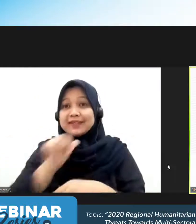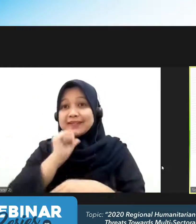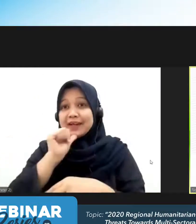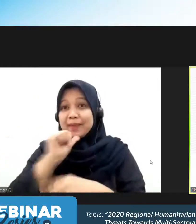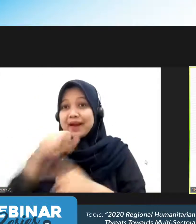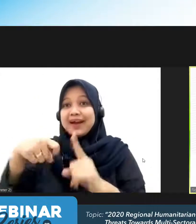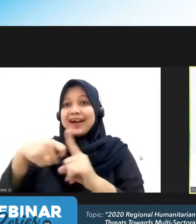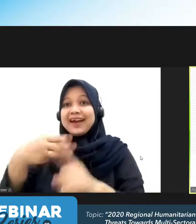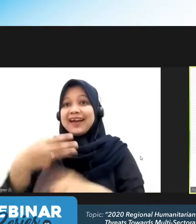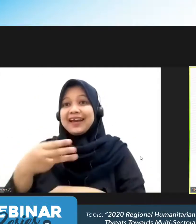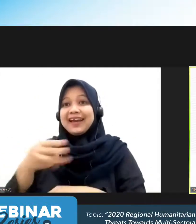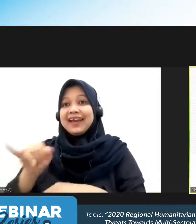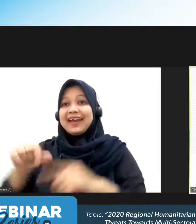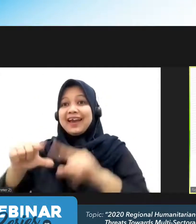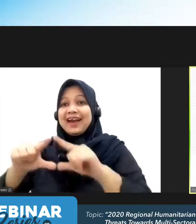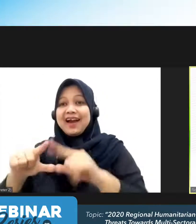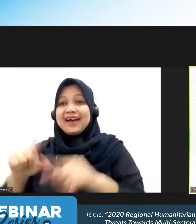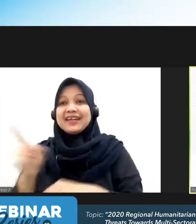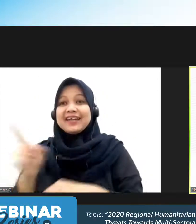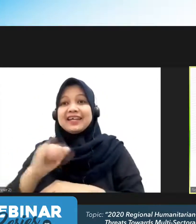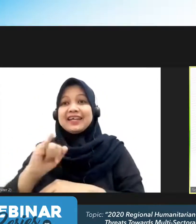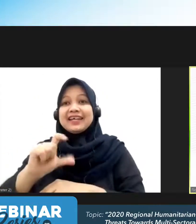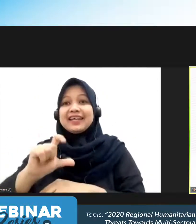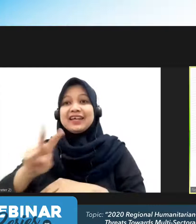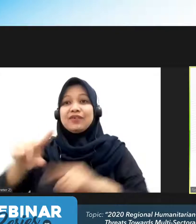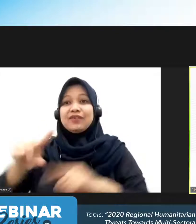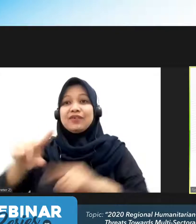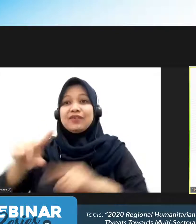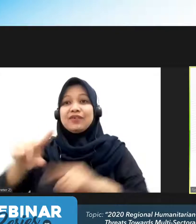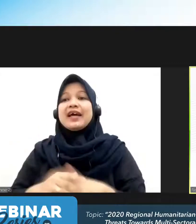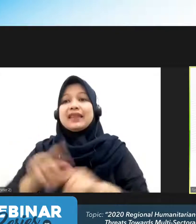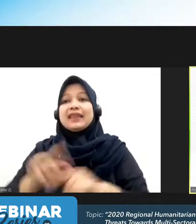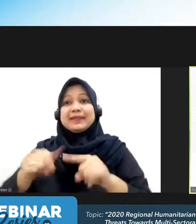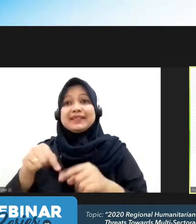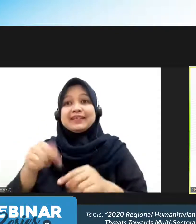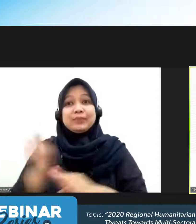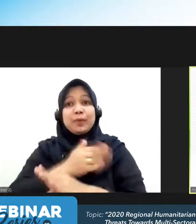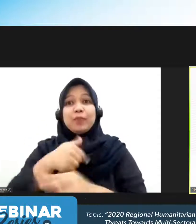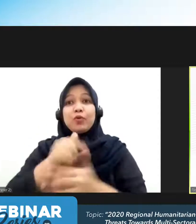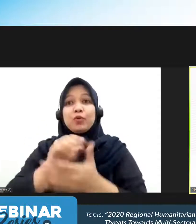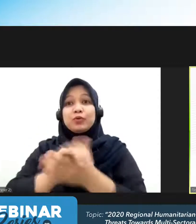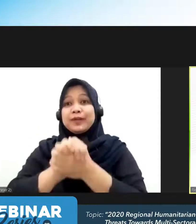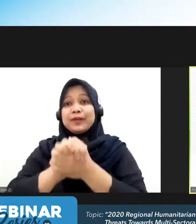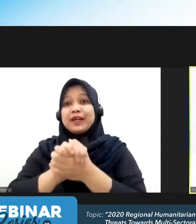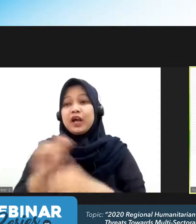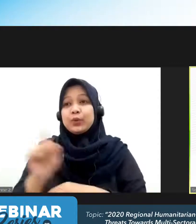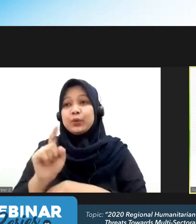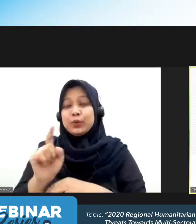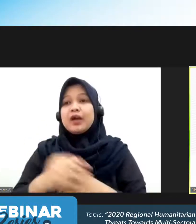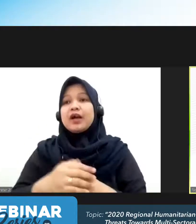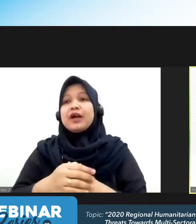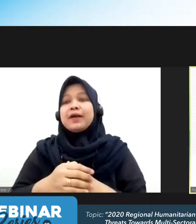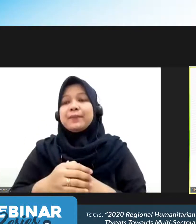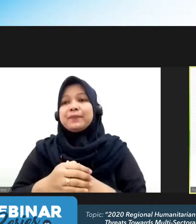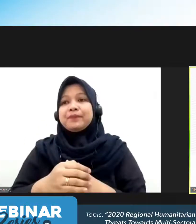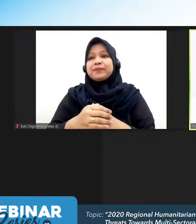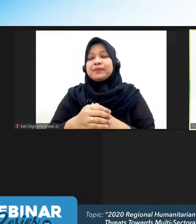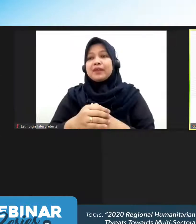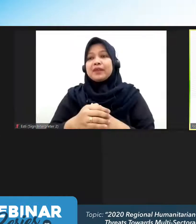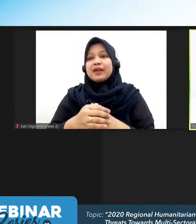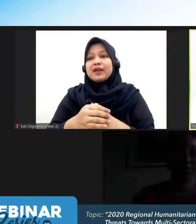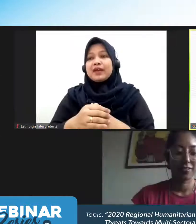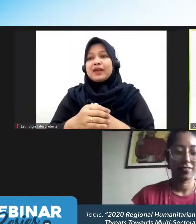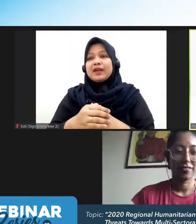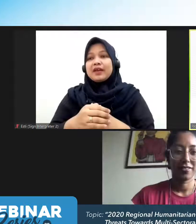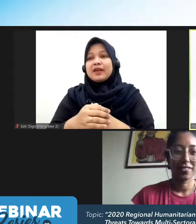Shaha Chowdhury from ICFA, which I already introduced you before. So without further ado, Keya, you may